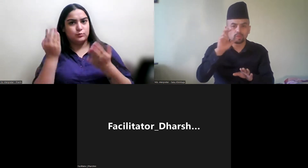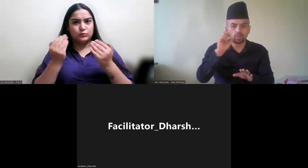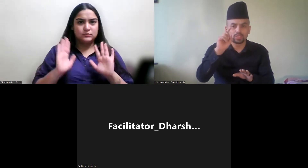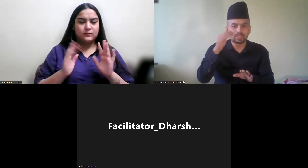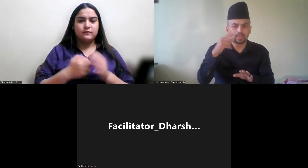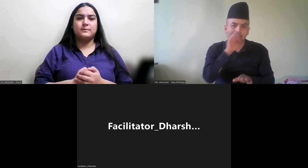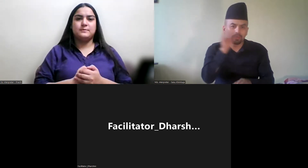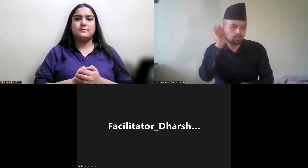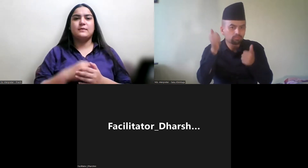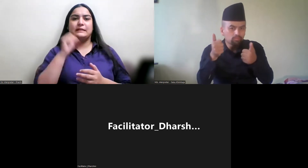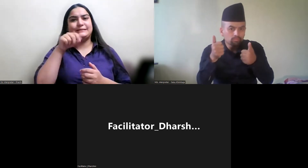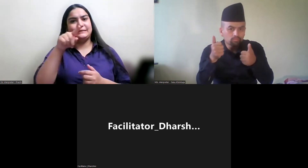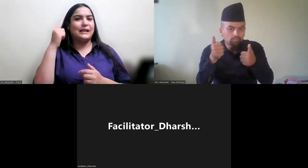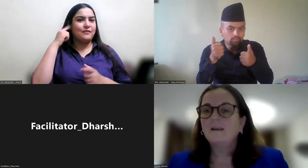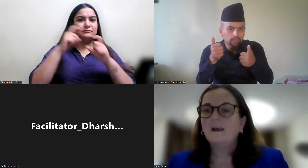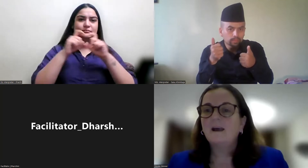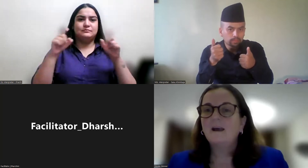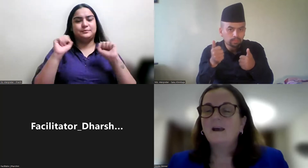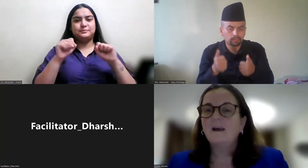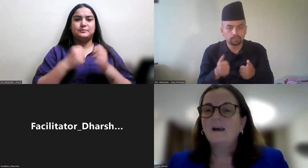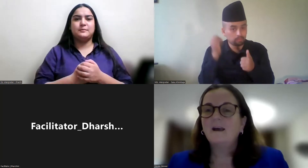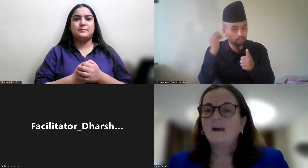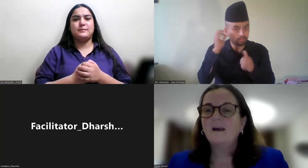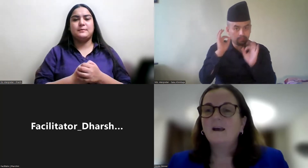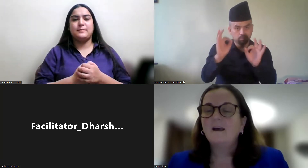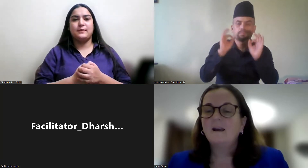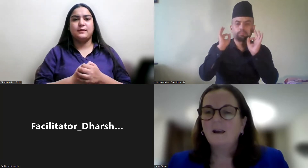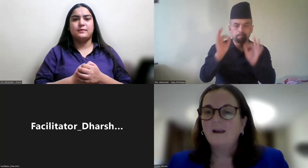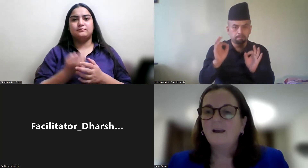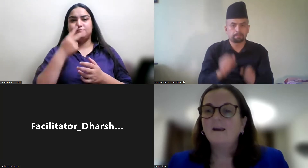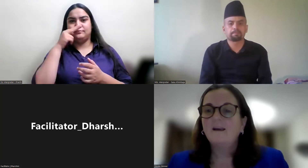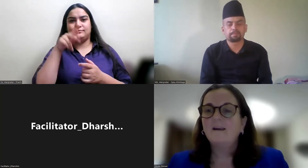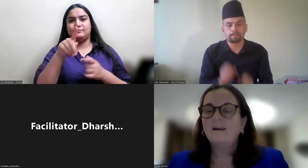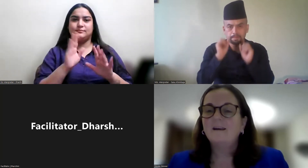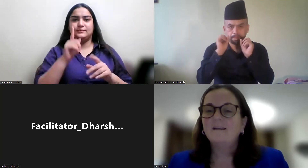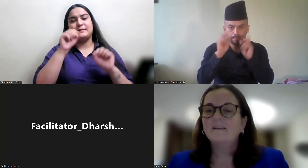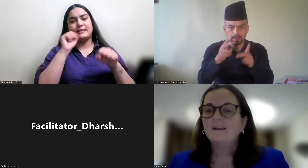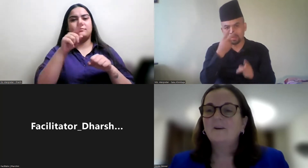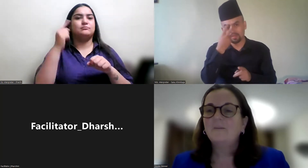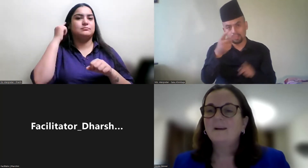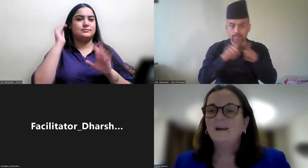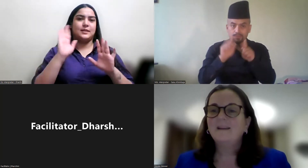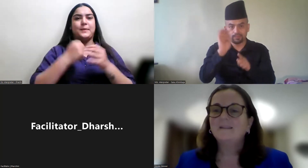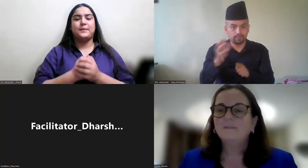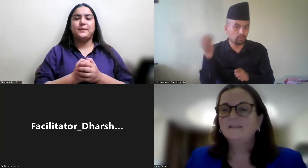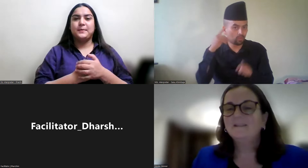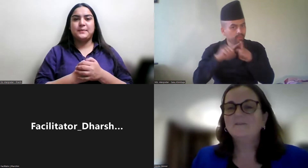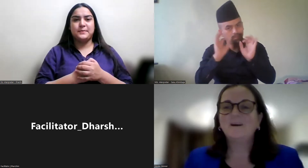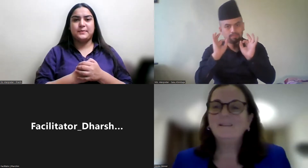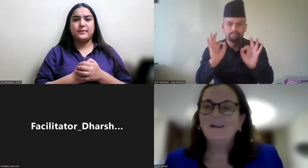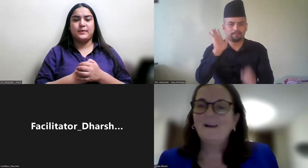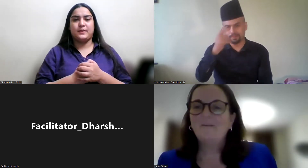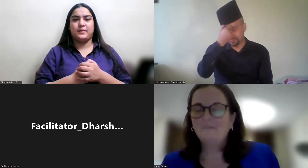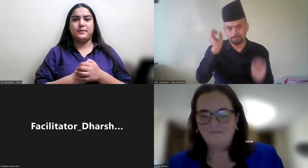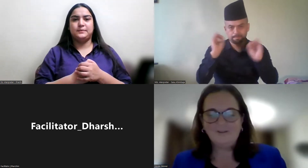Yes, you can be heard. We can't, yes, now we can see you and you can be heard very well. Yes, yes, go ahead. I can be seen as